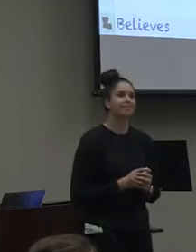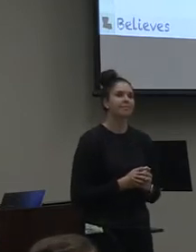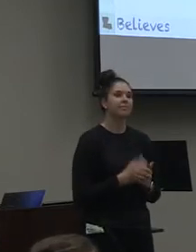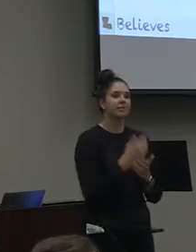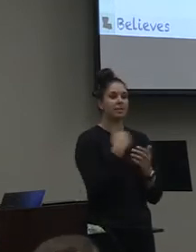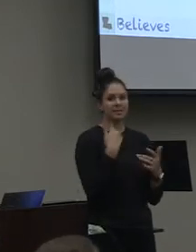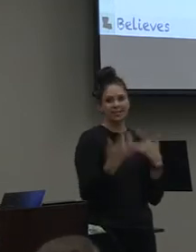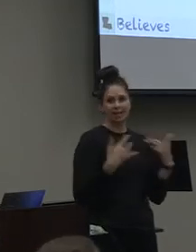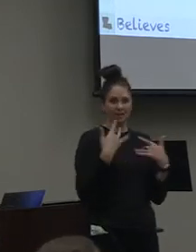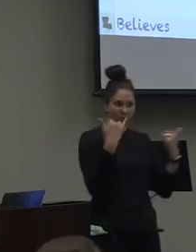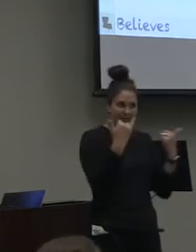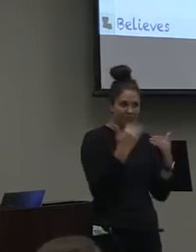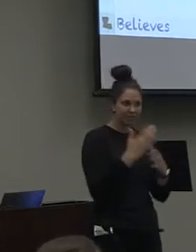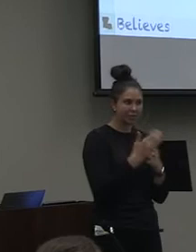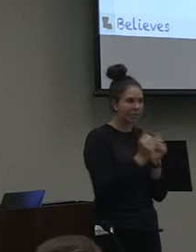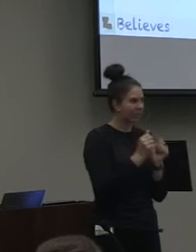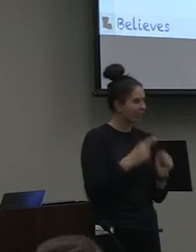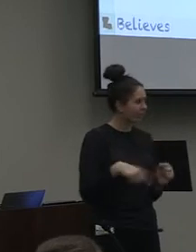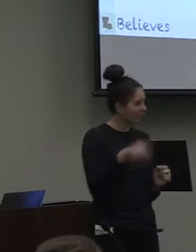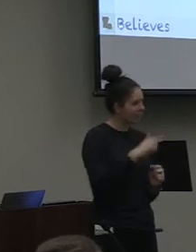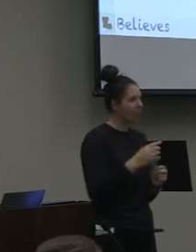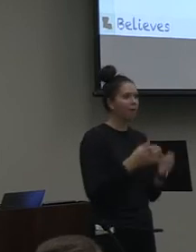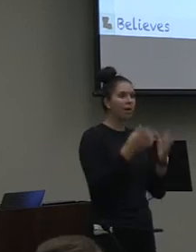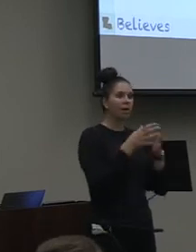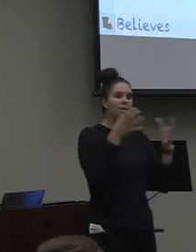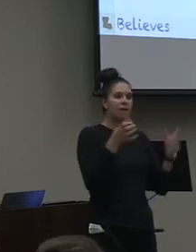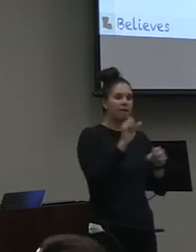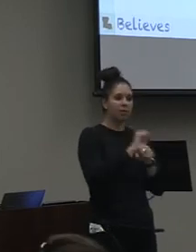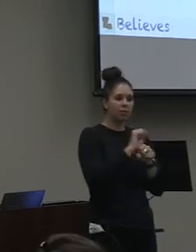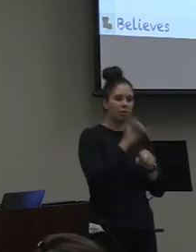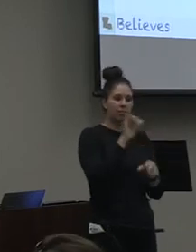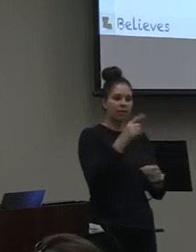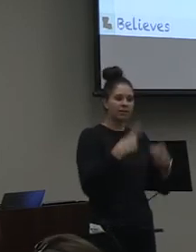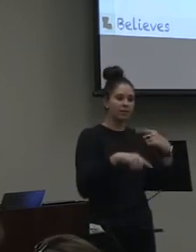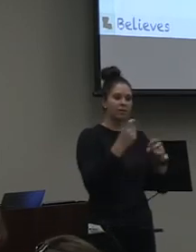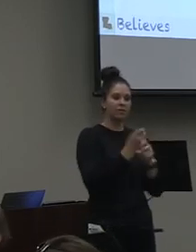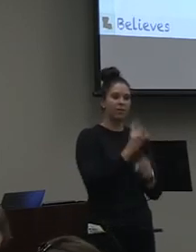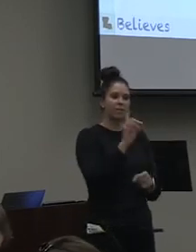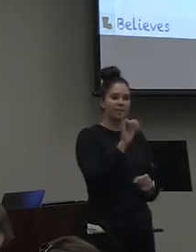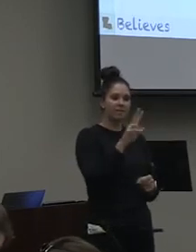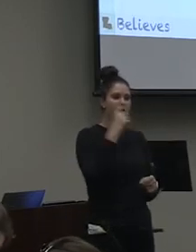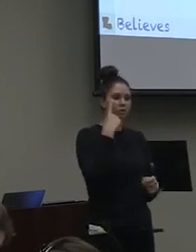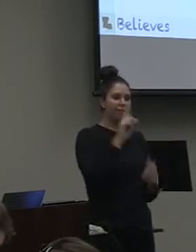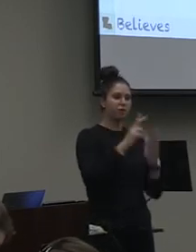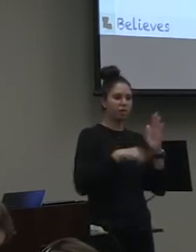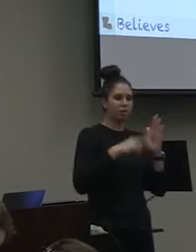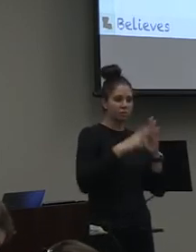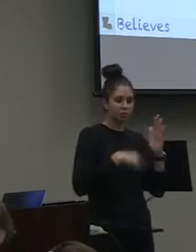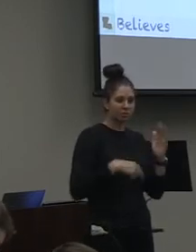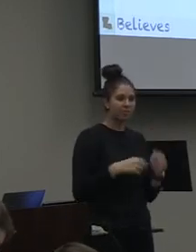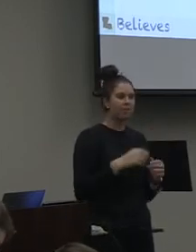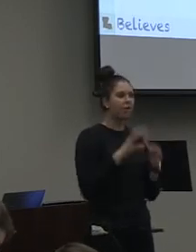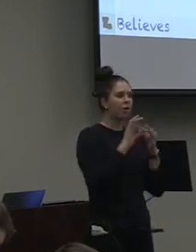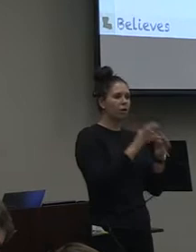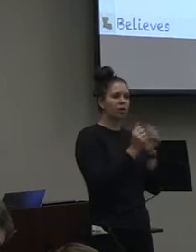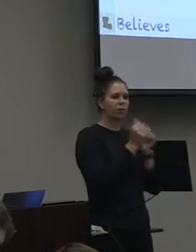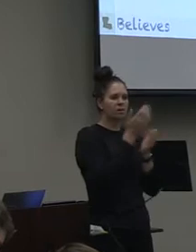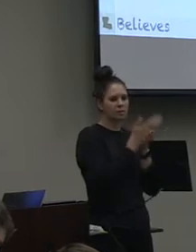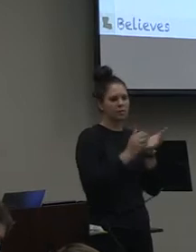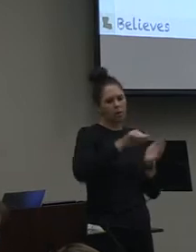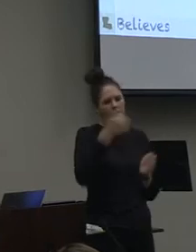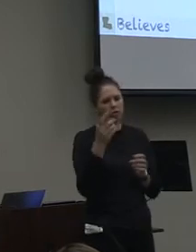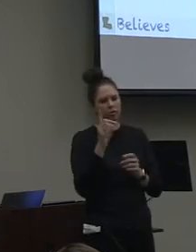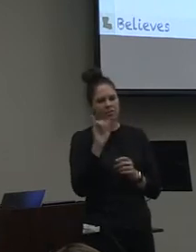So I'm excited today to share with y'all a lot of the work that's come out of the Division for Literacy, along with some of the other